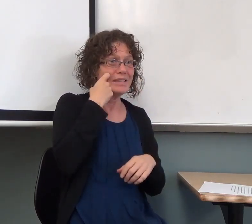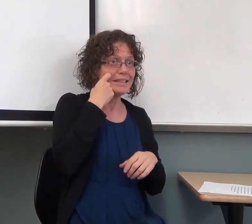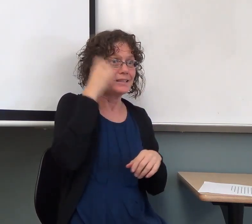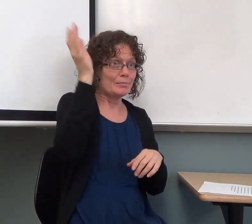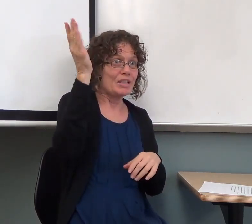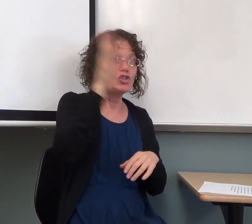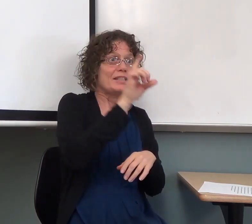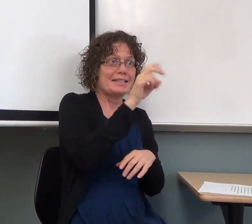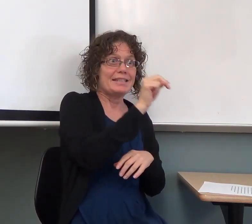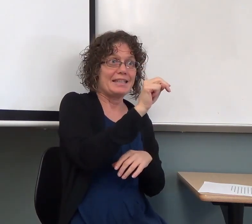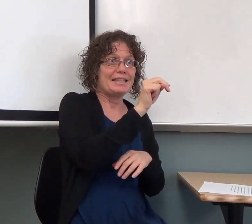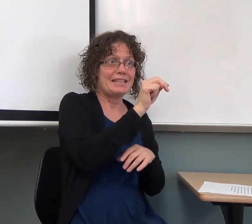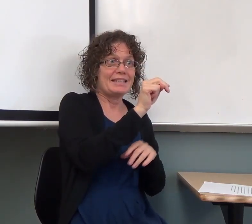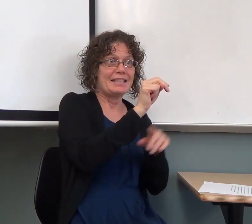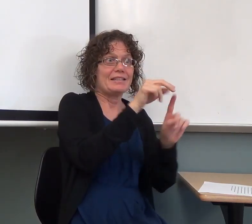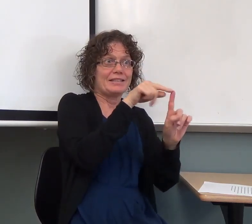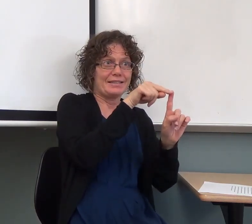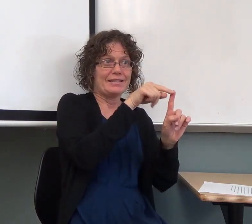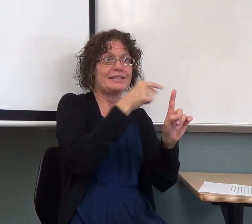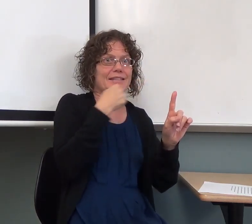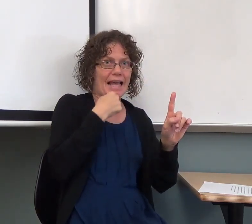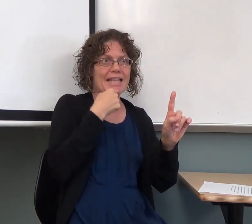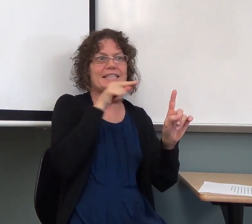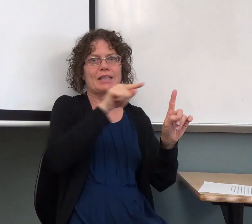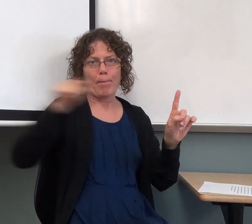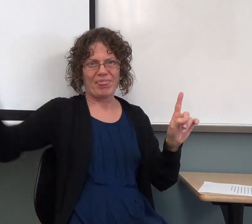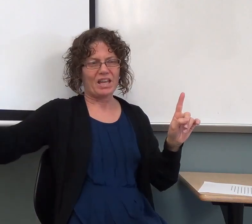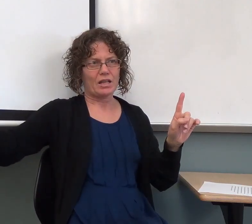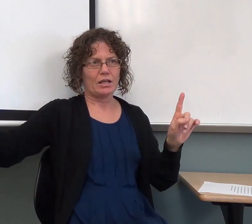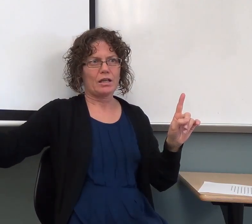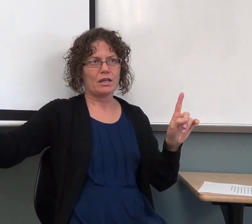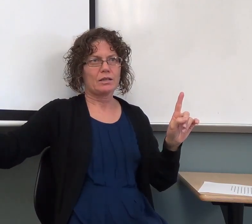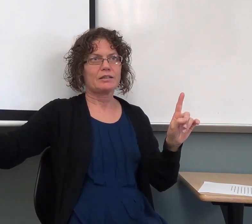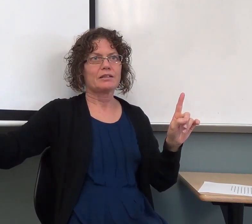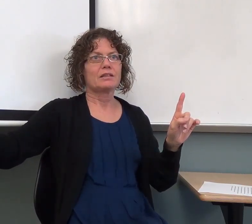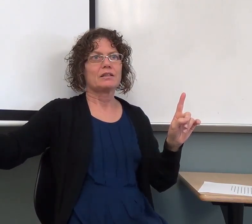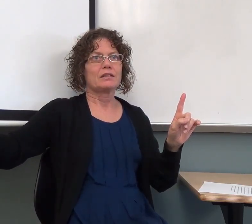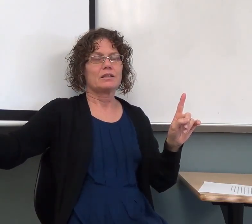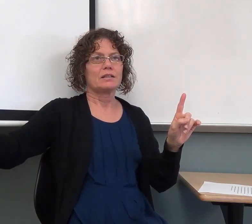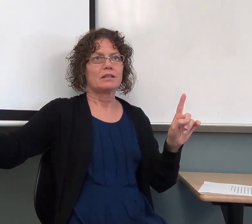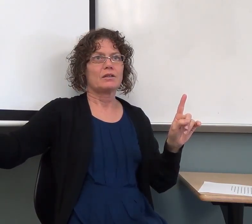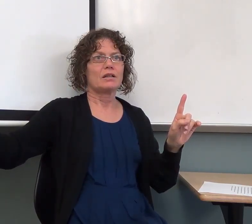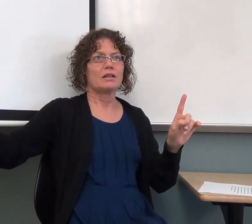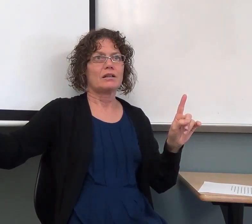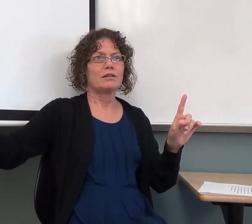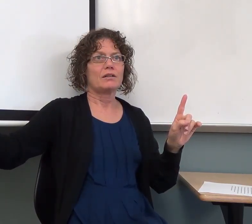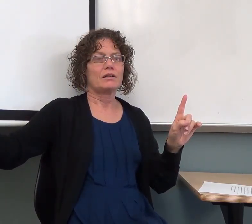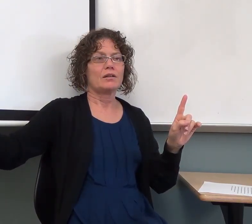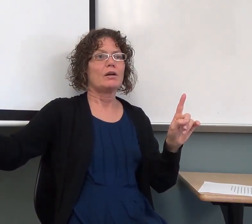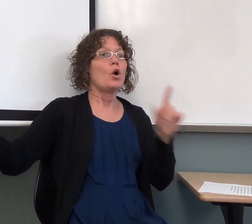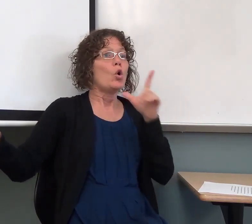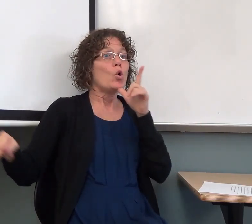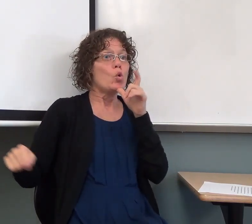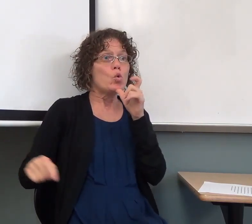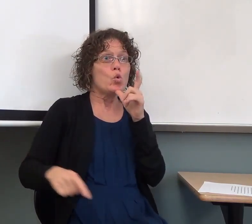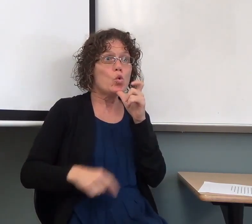speech, he said something. Teenagers. Hang on. So he said something. He was the one, the who, that does